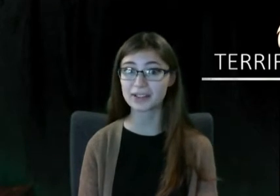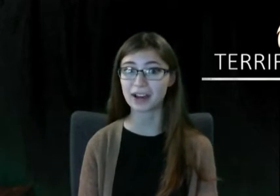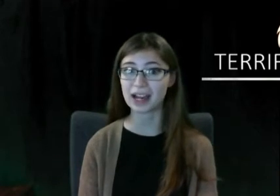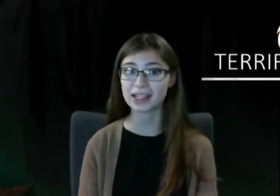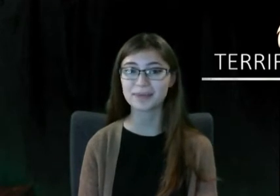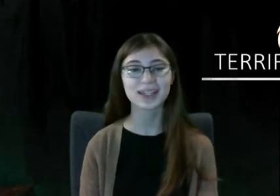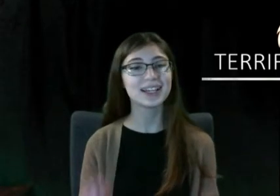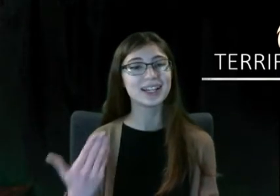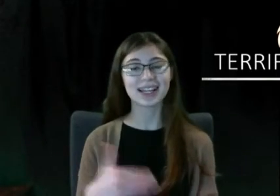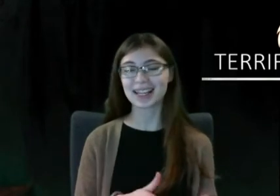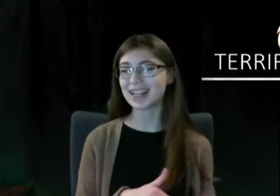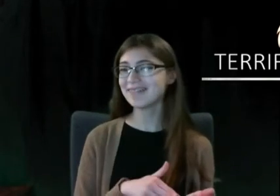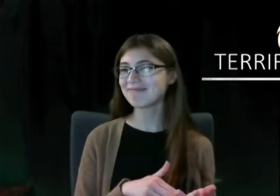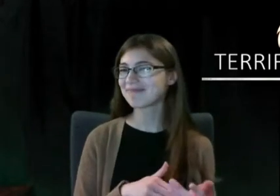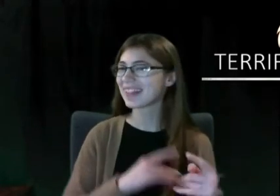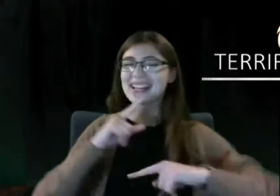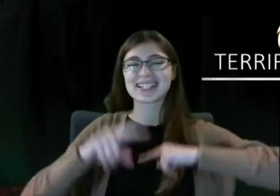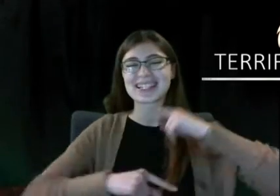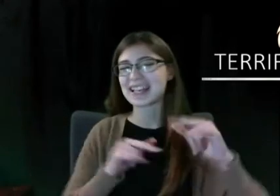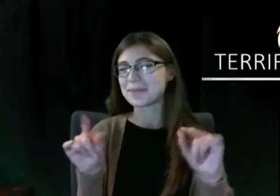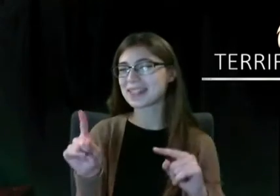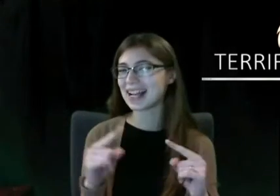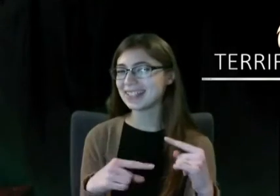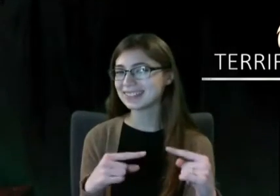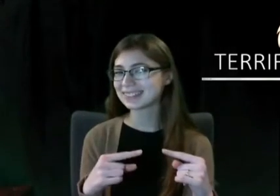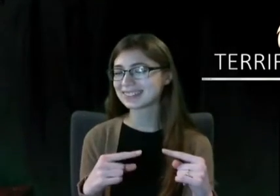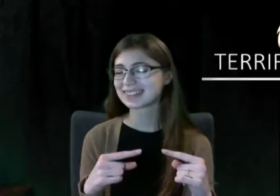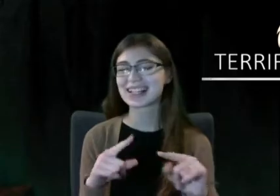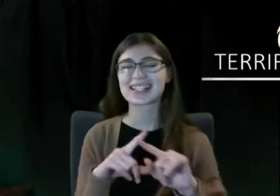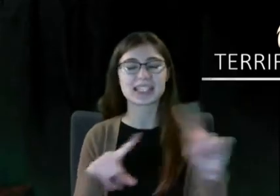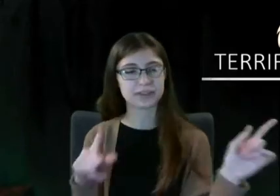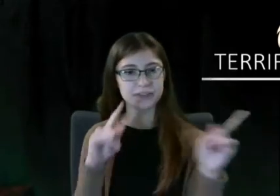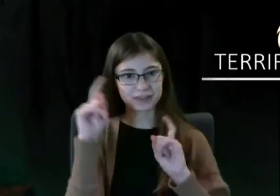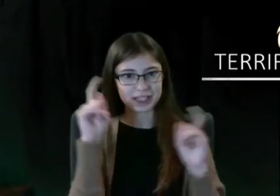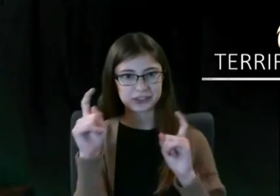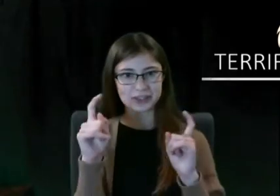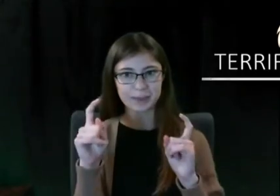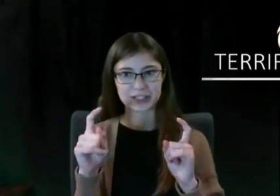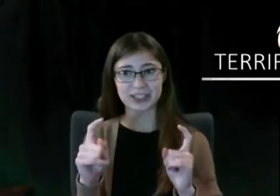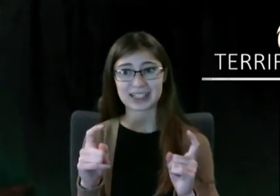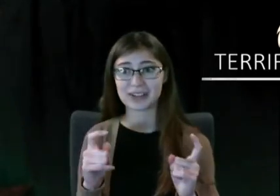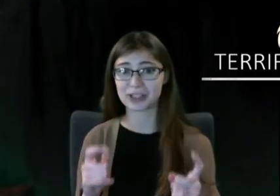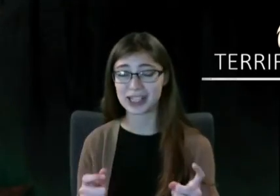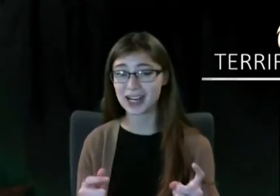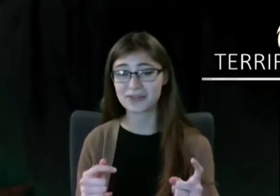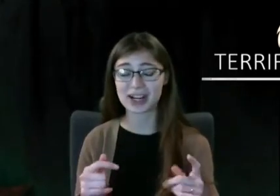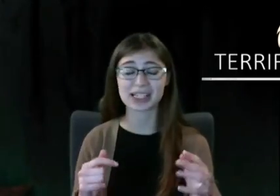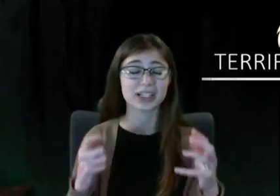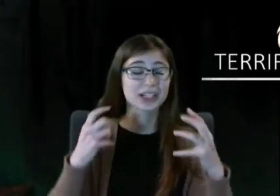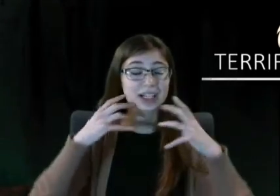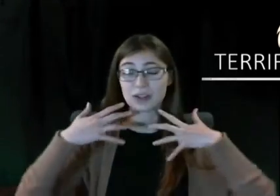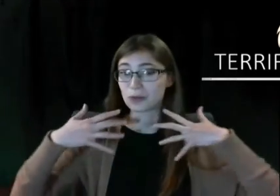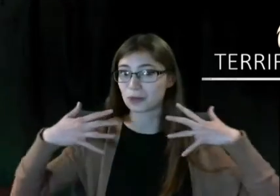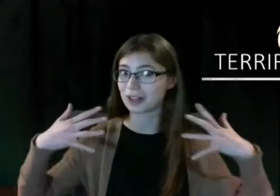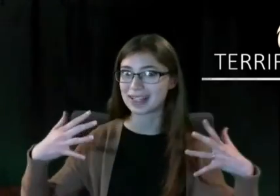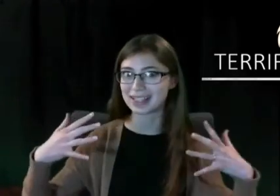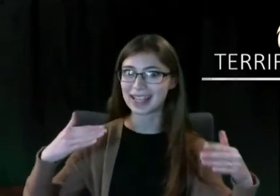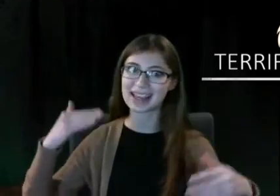Terrified. Again, same sign, different facial expression. For terrified, you're gonna really amp it